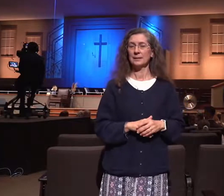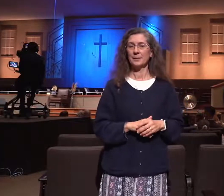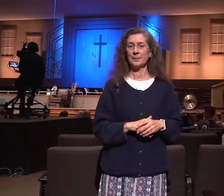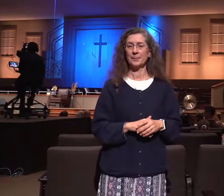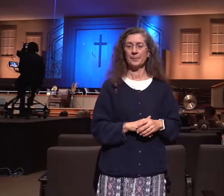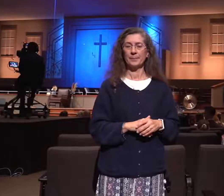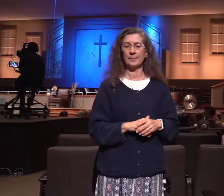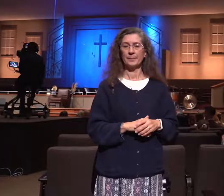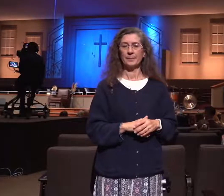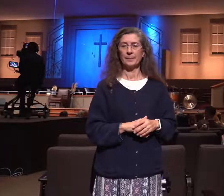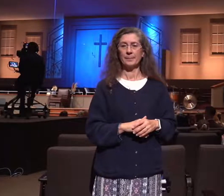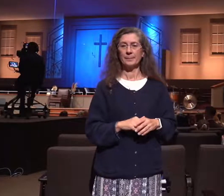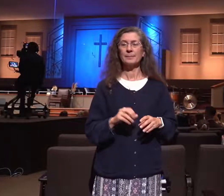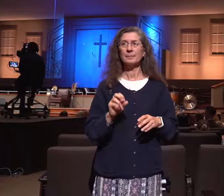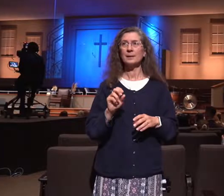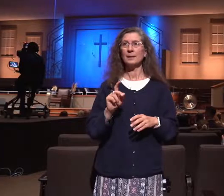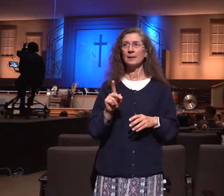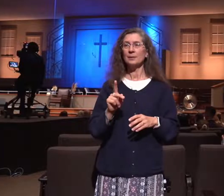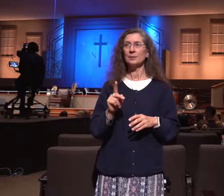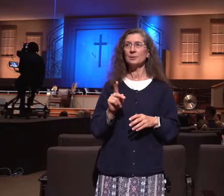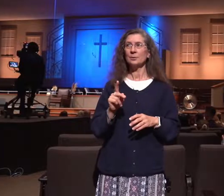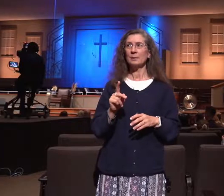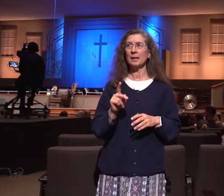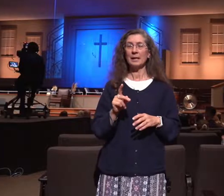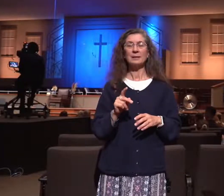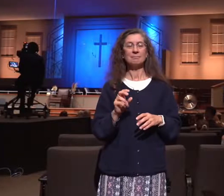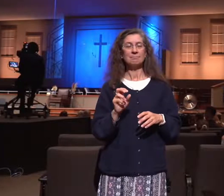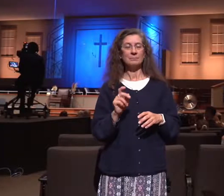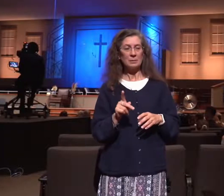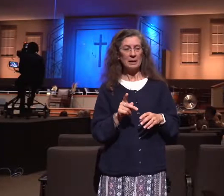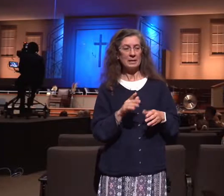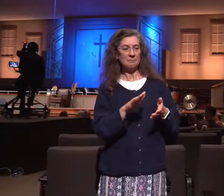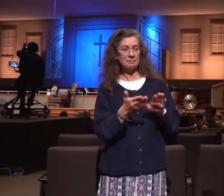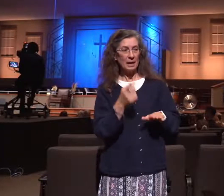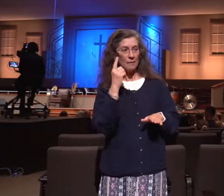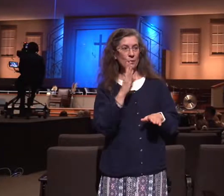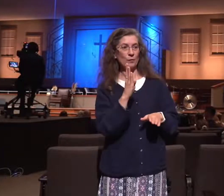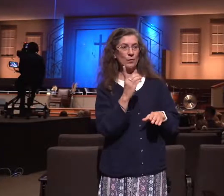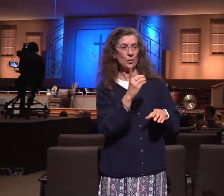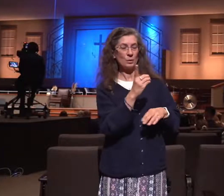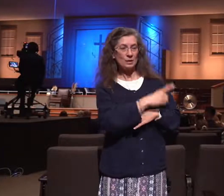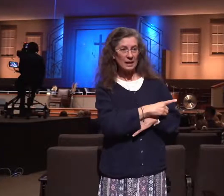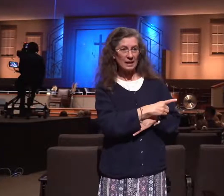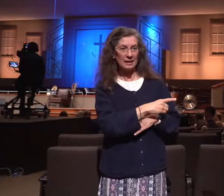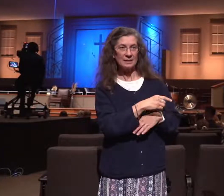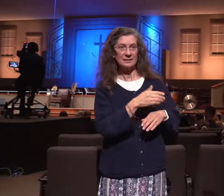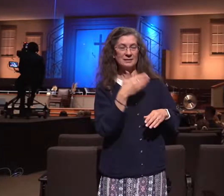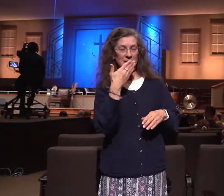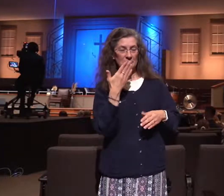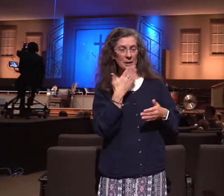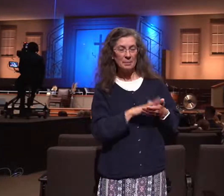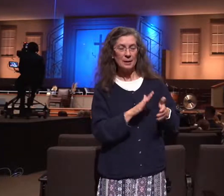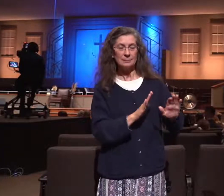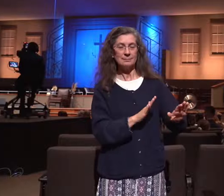And by the way, it's all right to stink when you've been dead 4 days, okay? Just don't stink while you're living, okay?